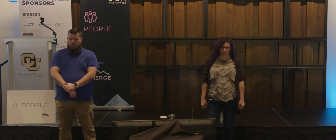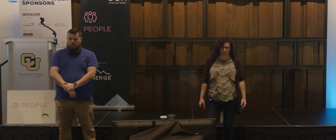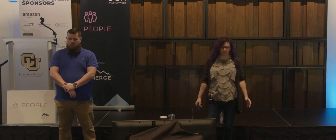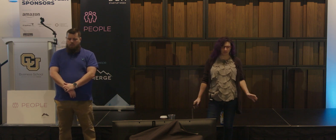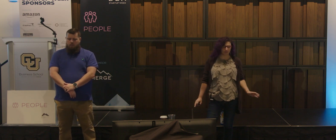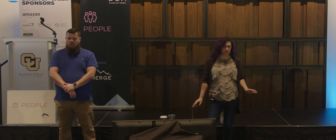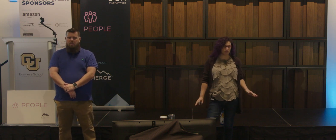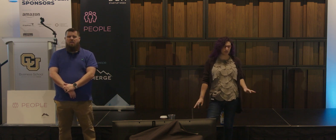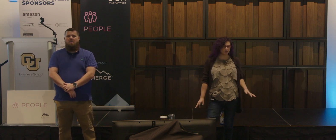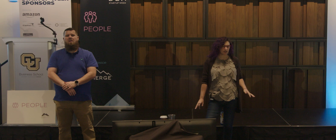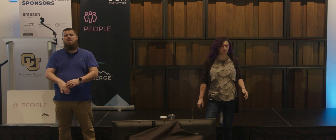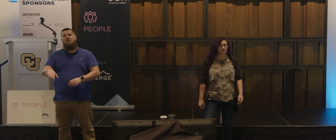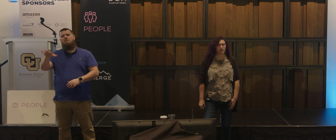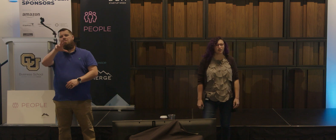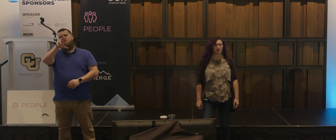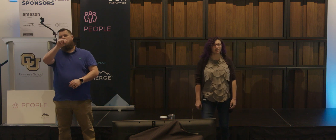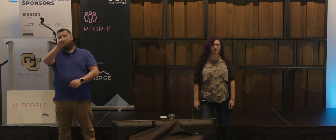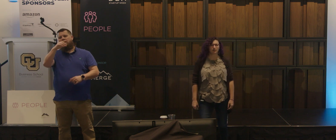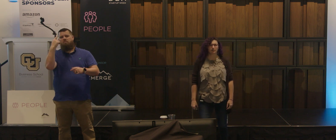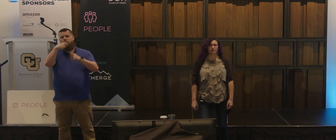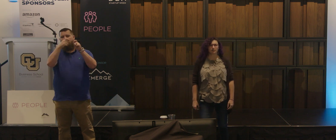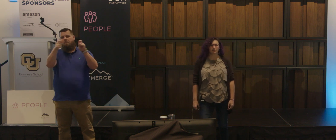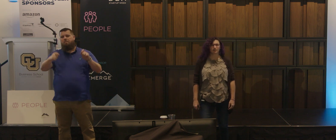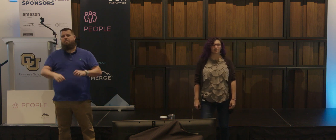All right, we'll take about 30 more seconds there.